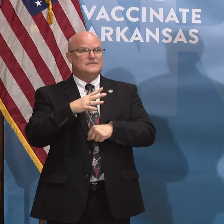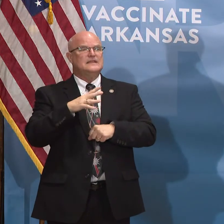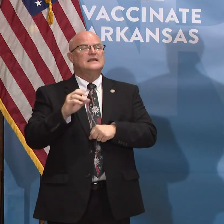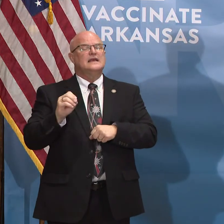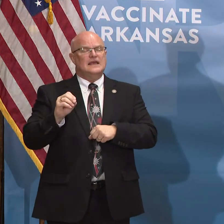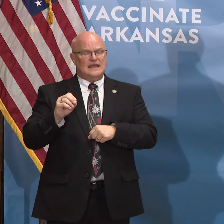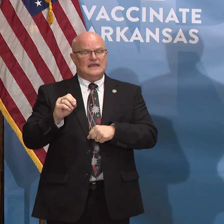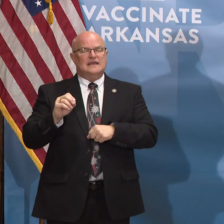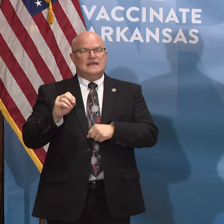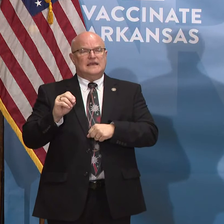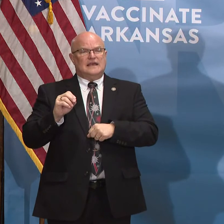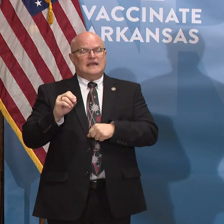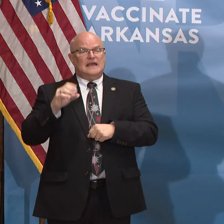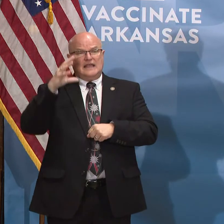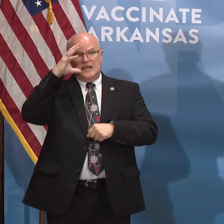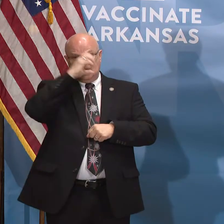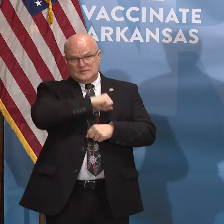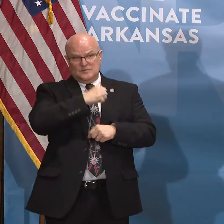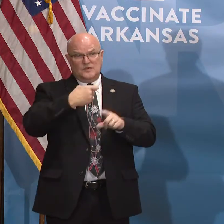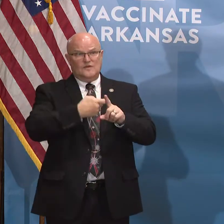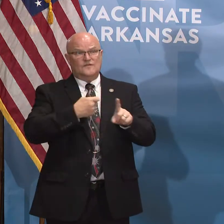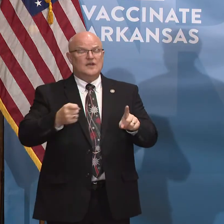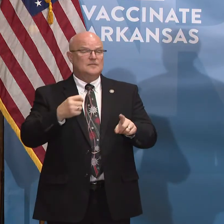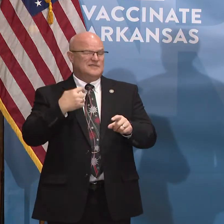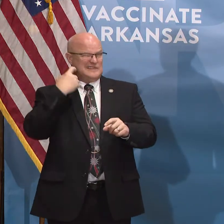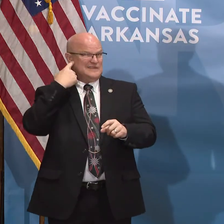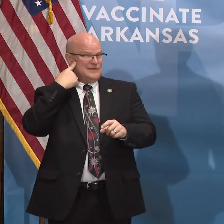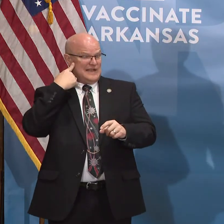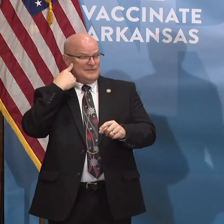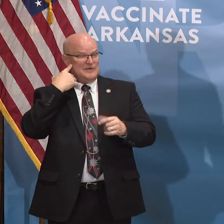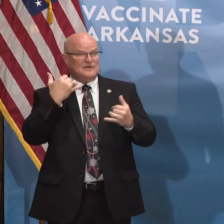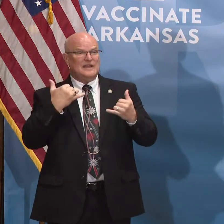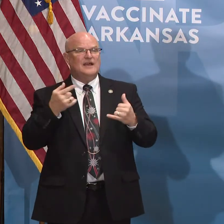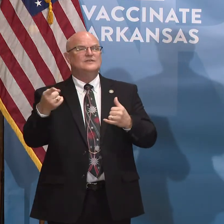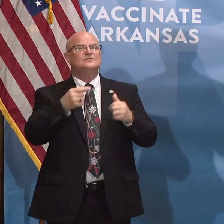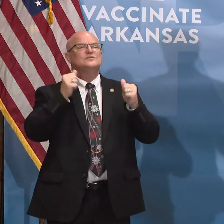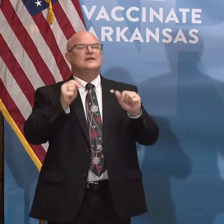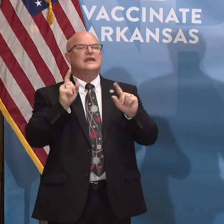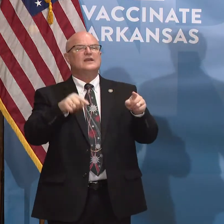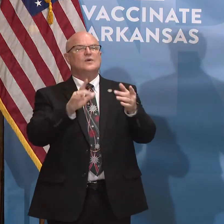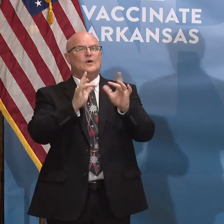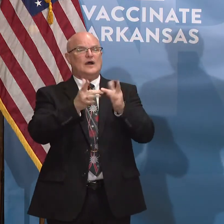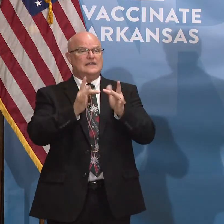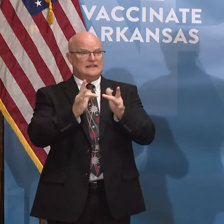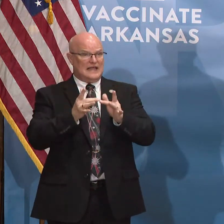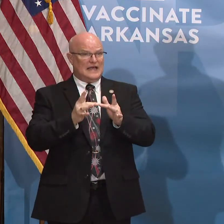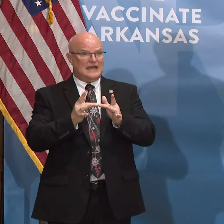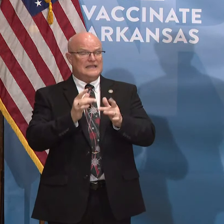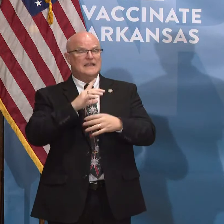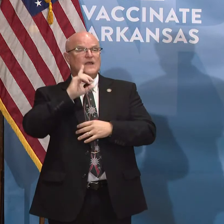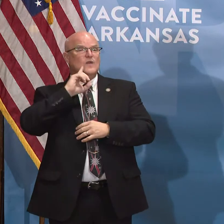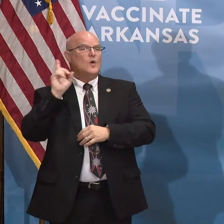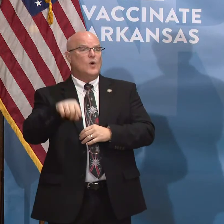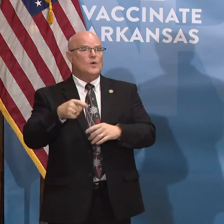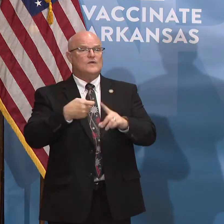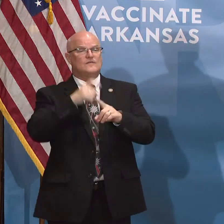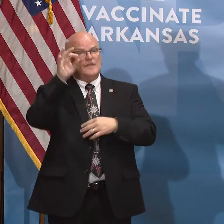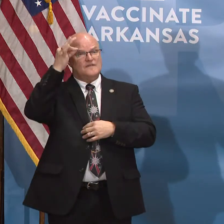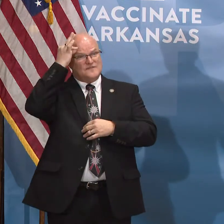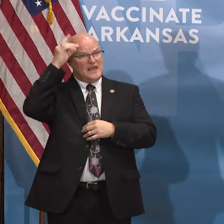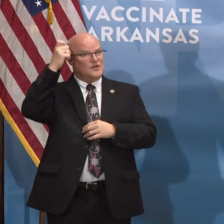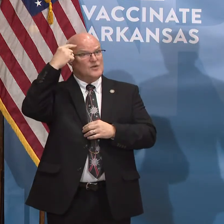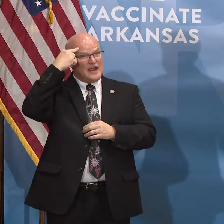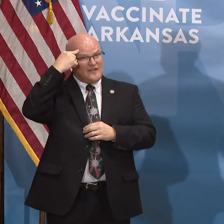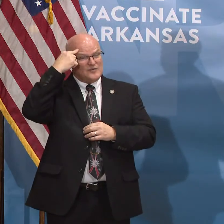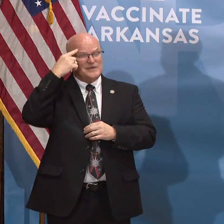and presumably from the early reports that you'll be able to go online and order from the federal